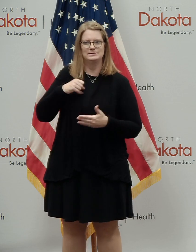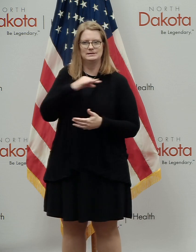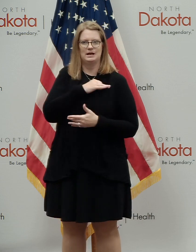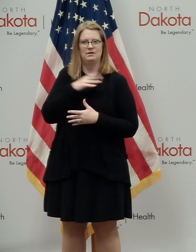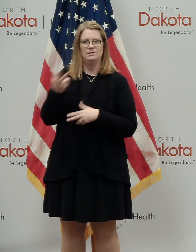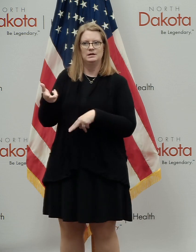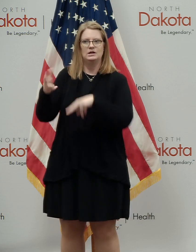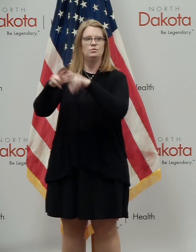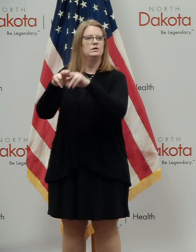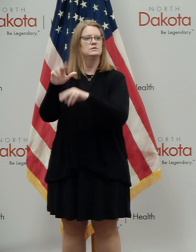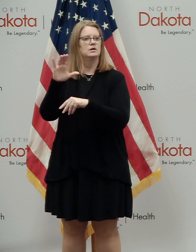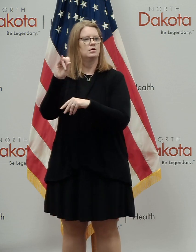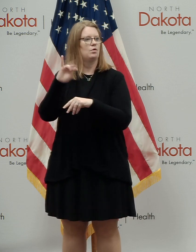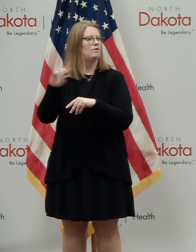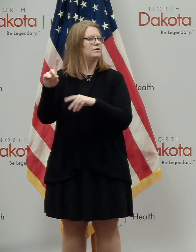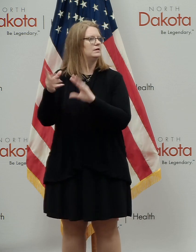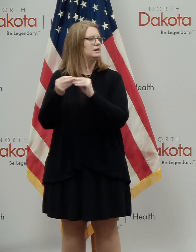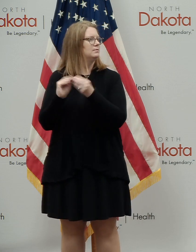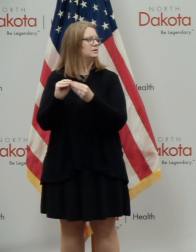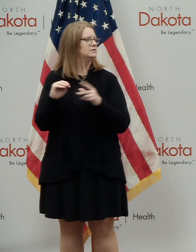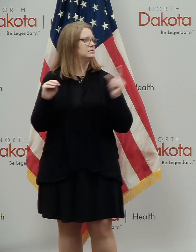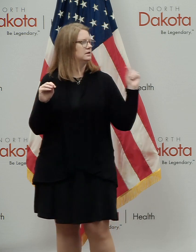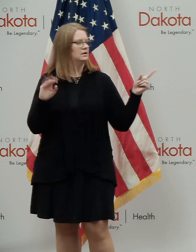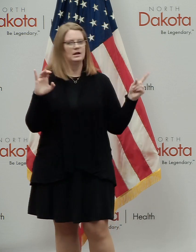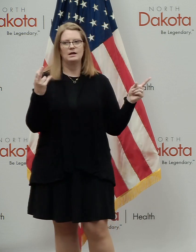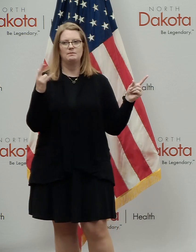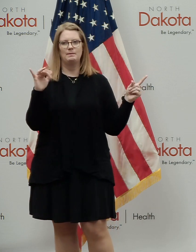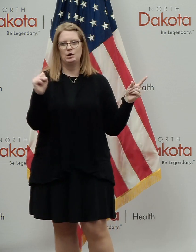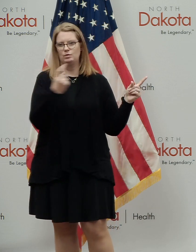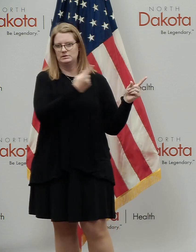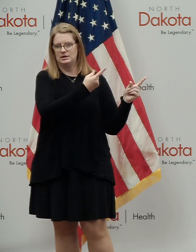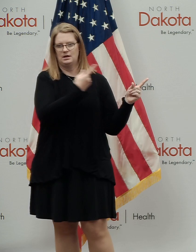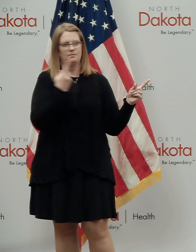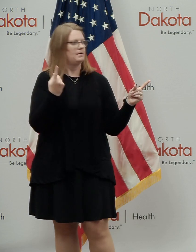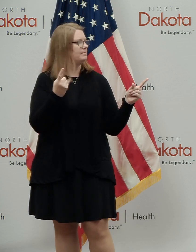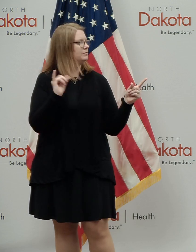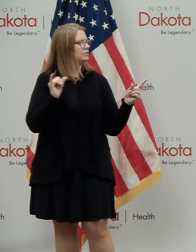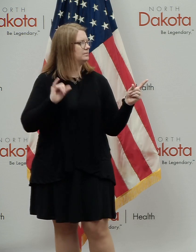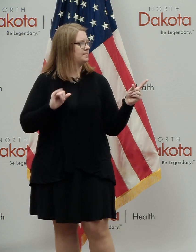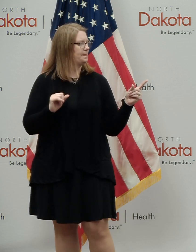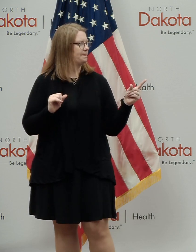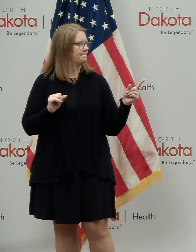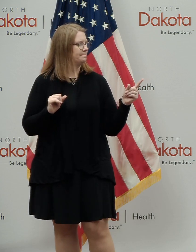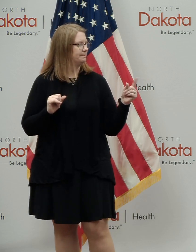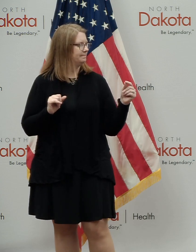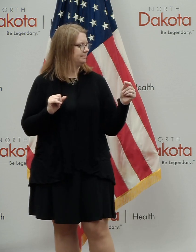increase the COVID numbers. I'm going to bring Chris up here maybe to answer that for you a little bit further.